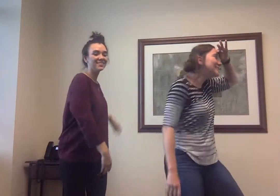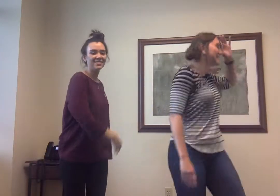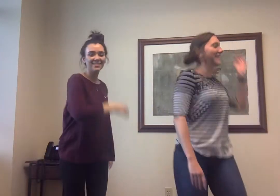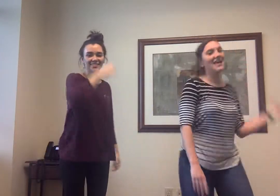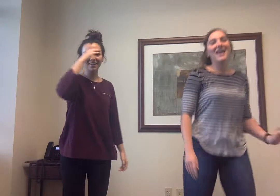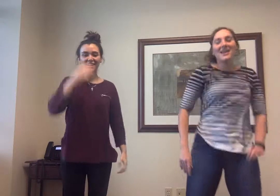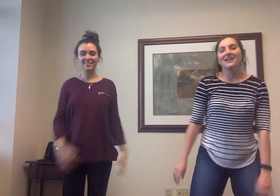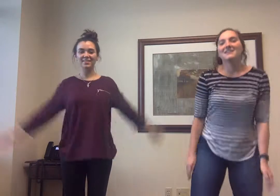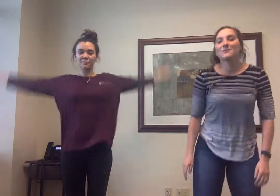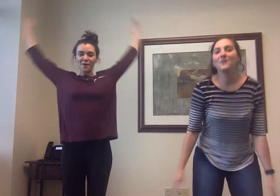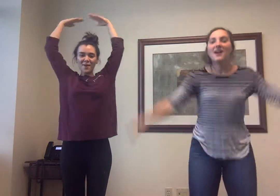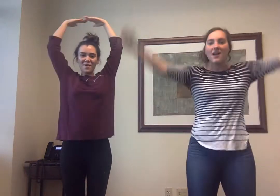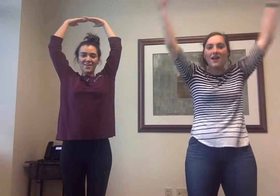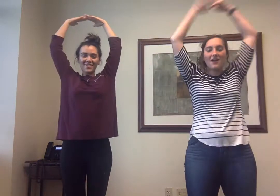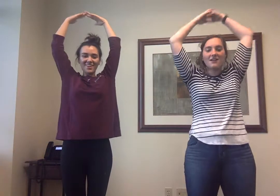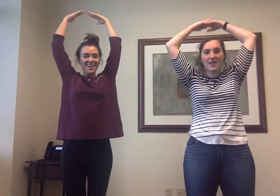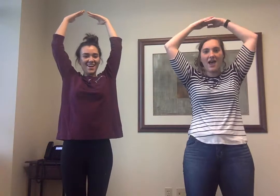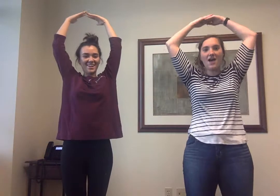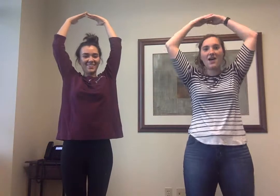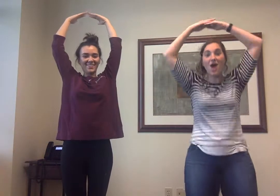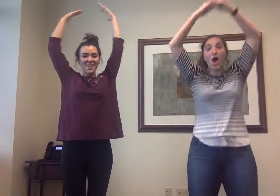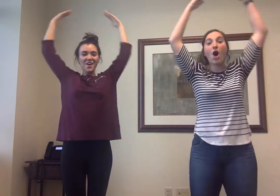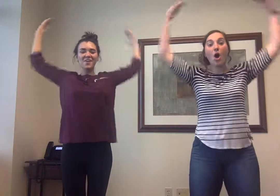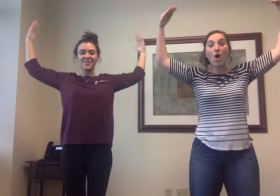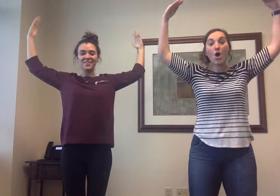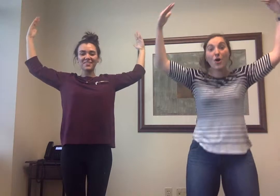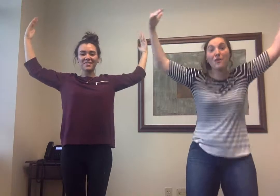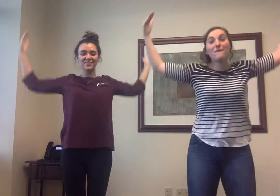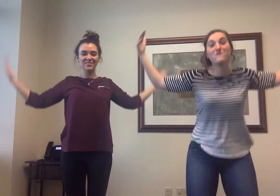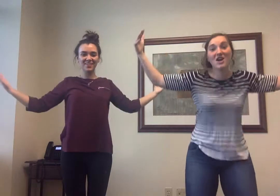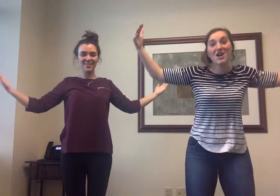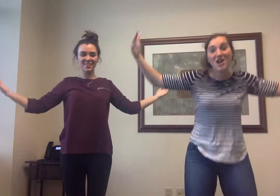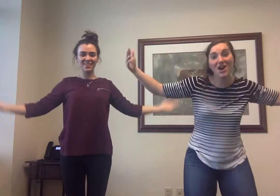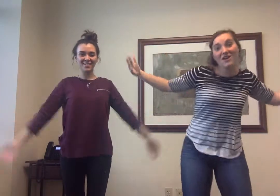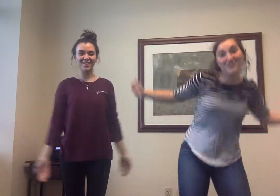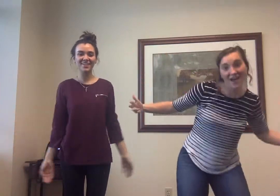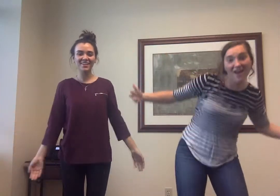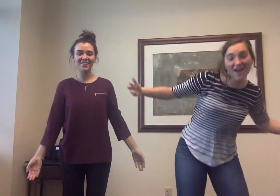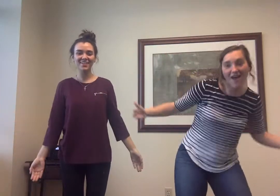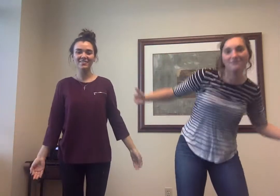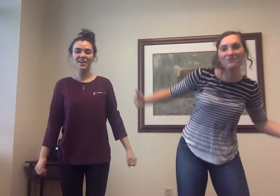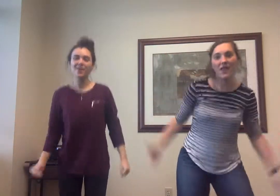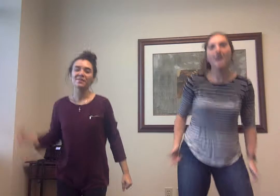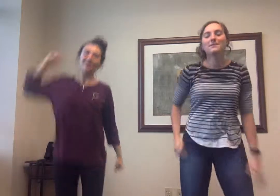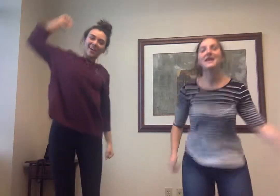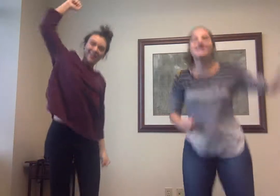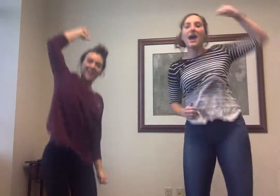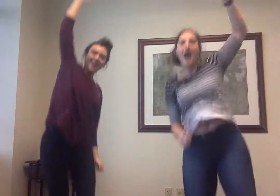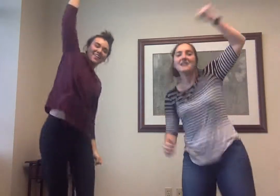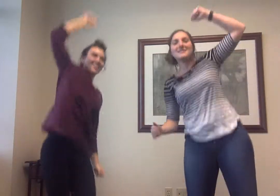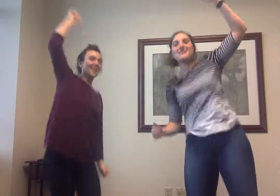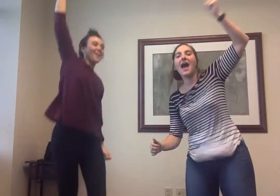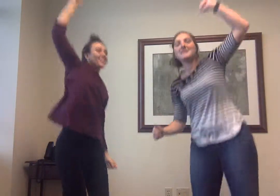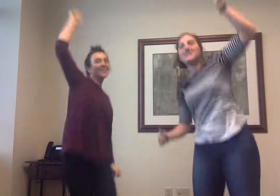And this world is overcome. But God's not